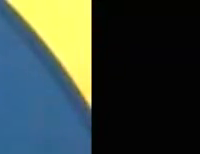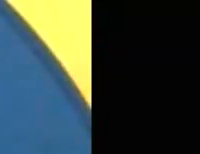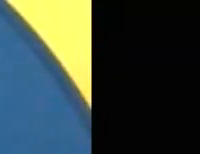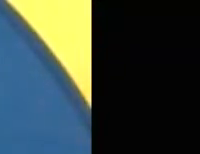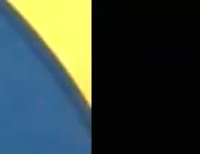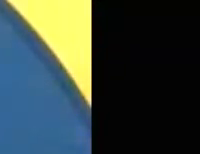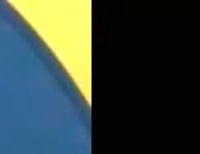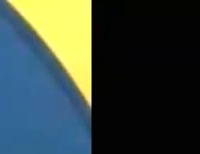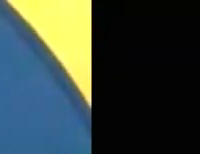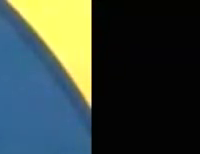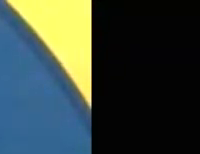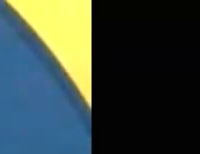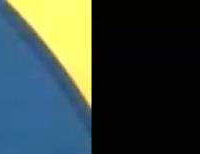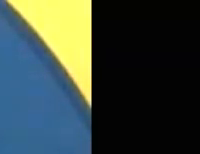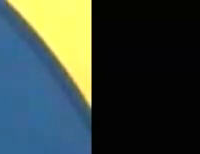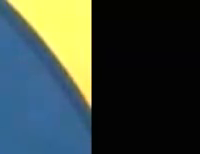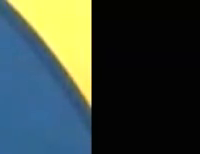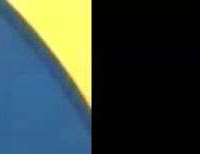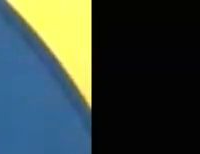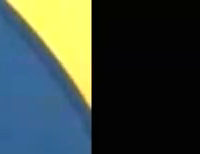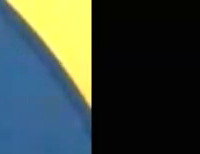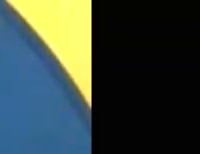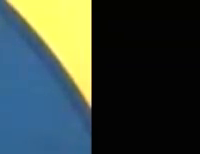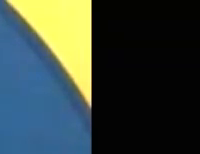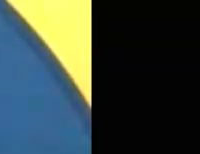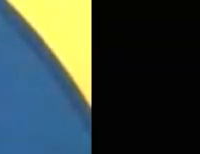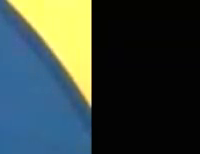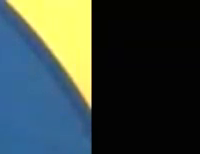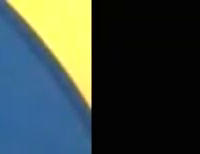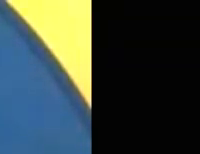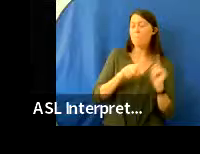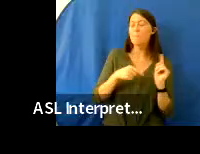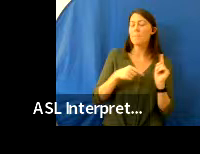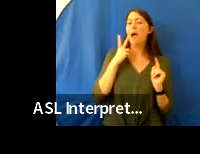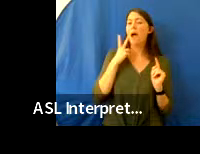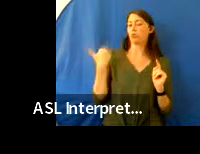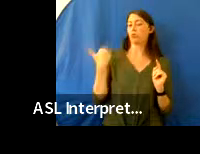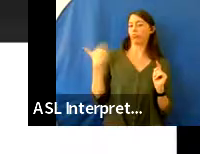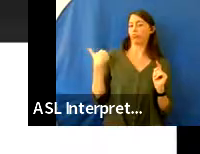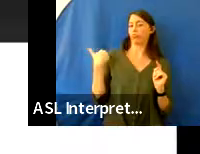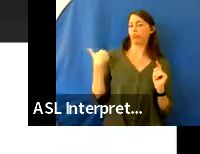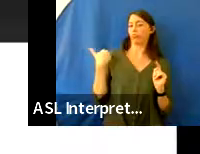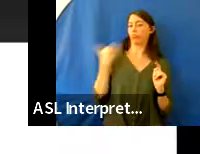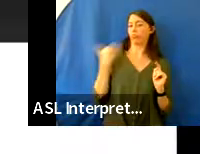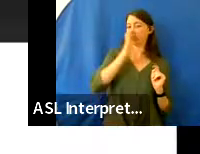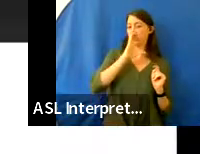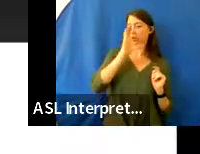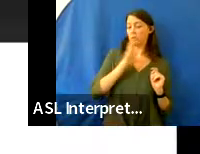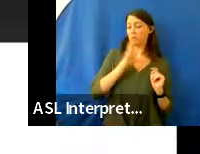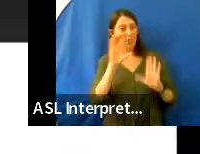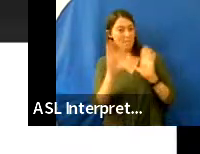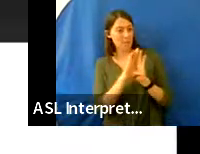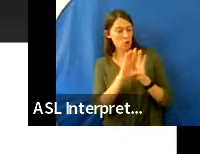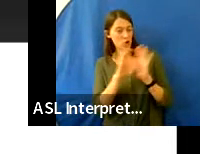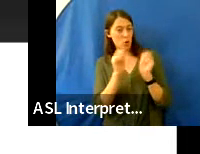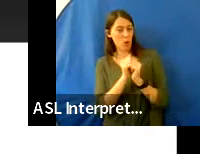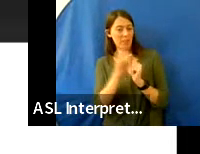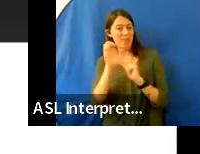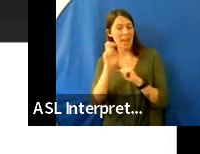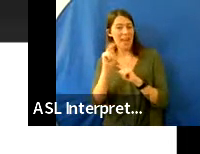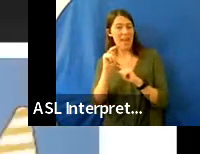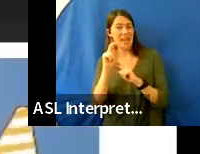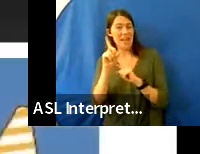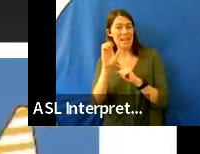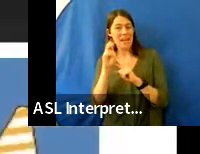back up again, but there was a cartoon at the bottom of the slide. The graphic that had endemic, pandemic, and that